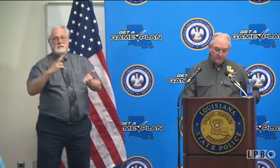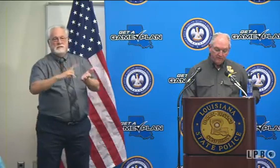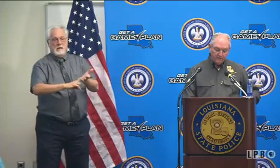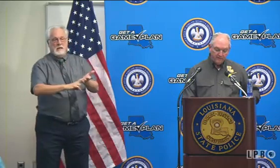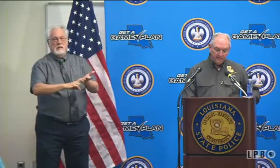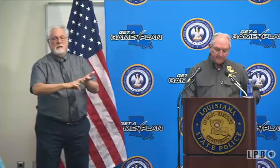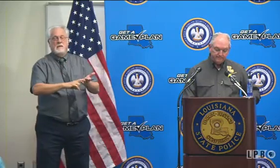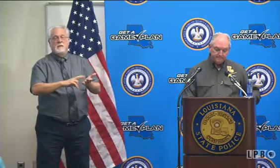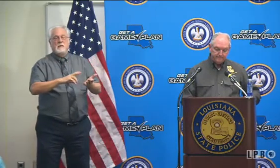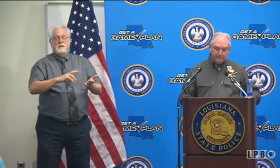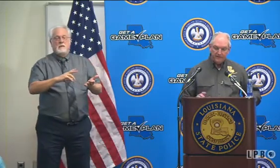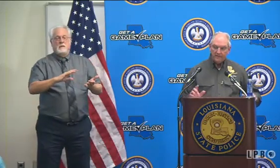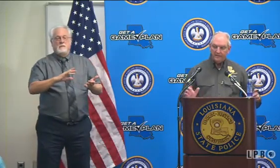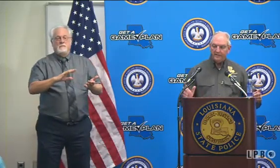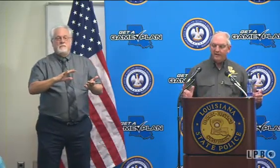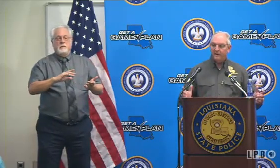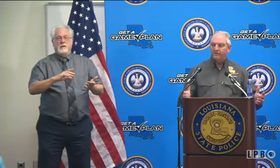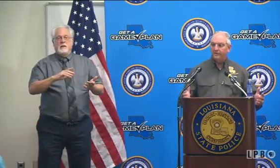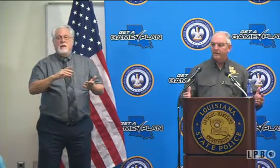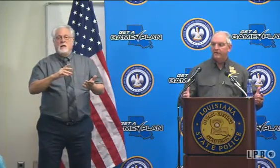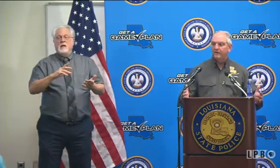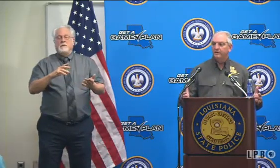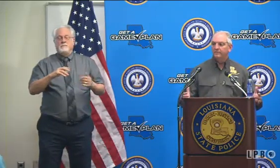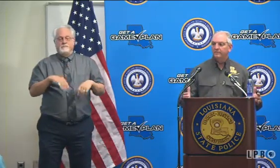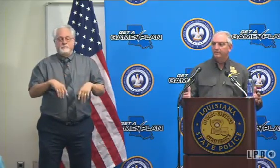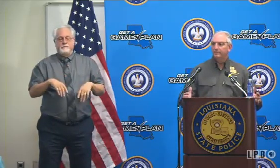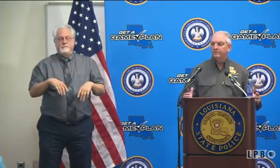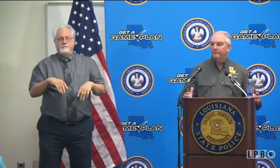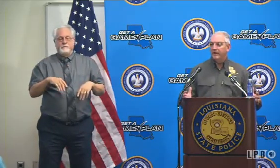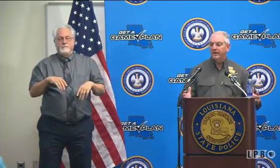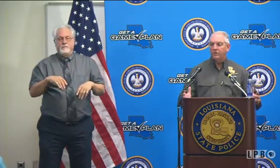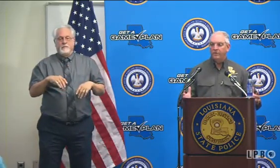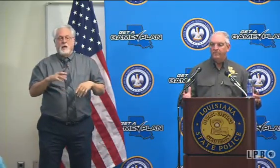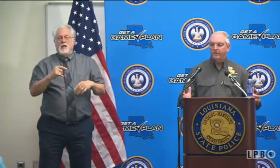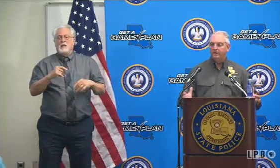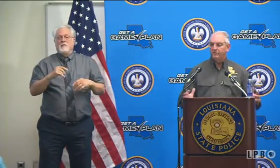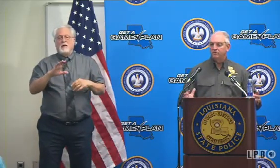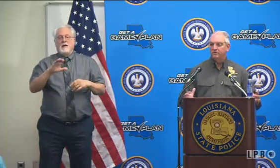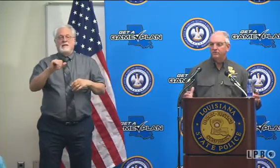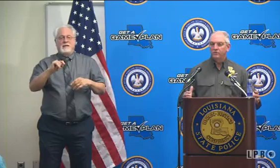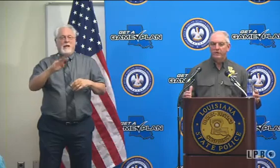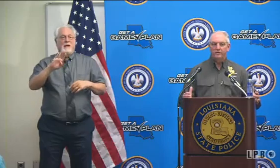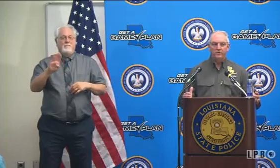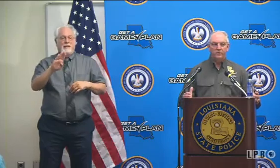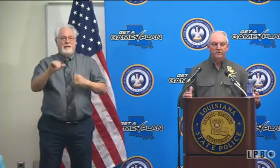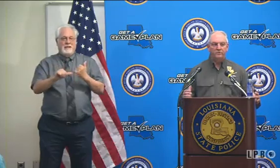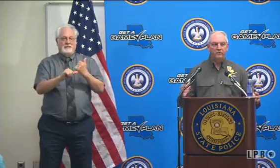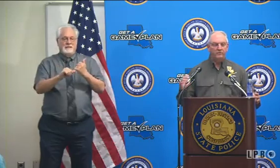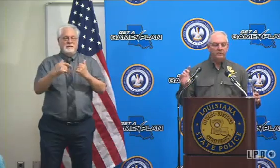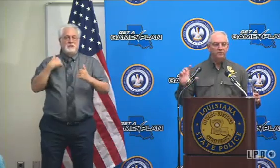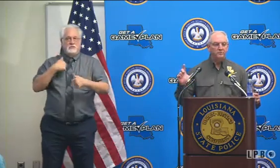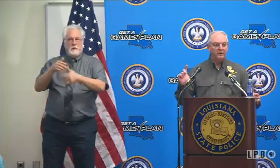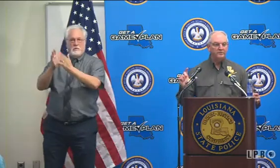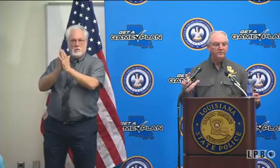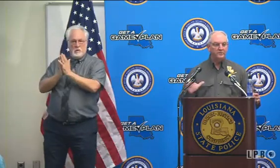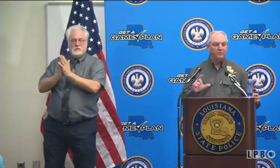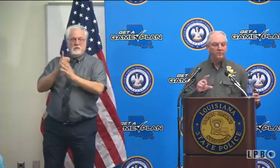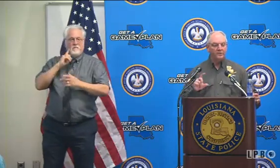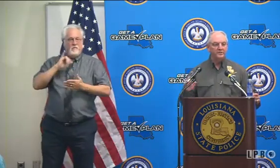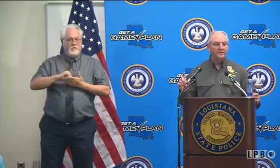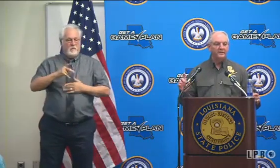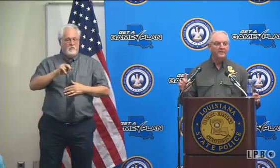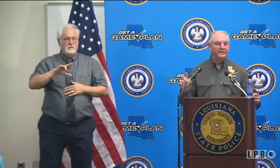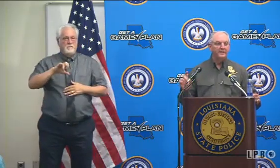off on the entire Category B assistance that we had requested for those parishes